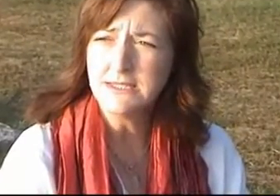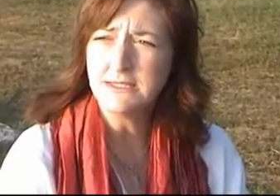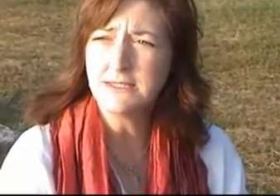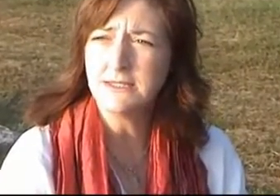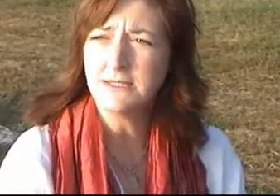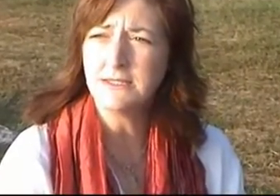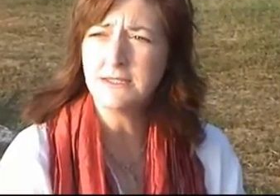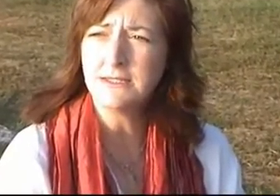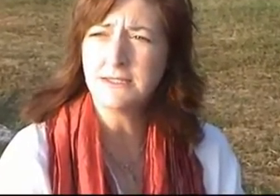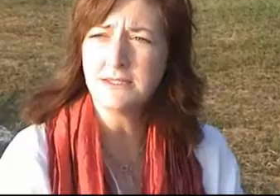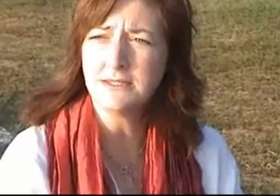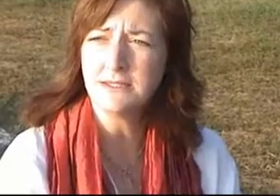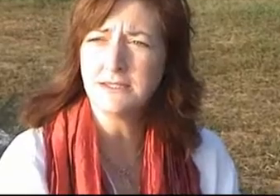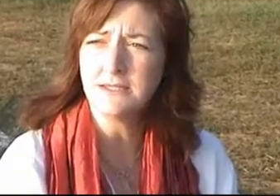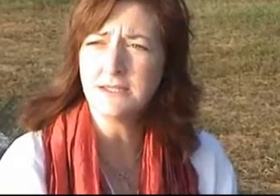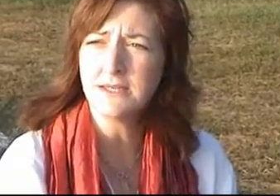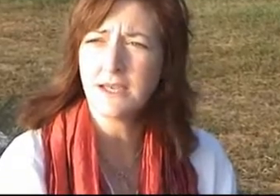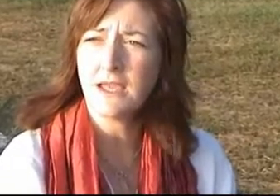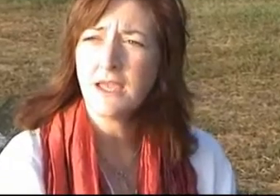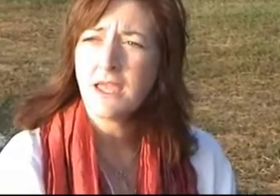Haley,